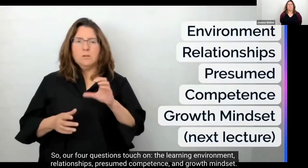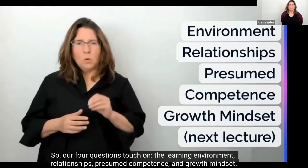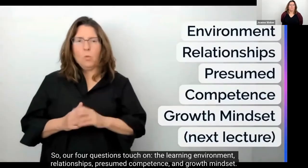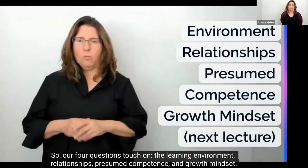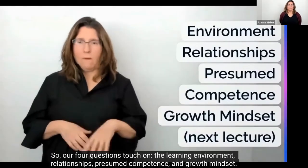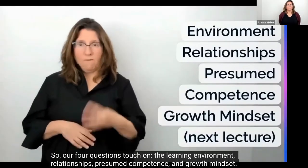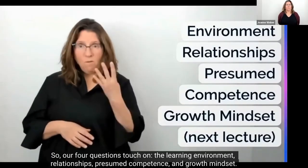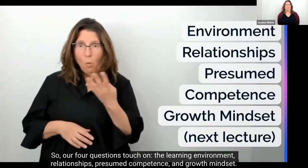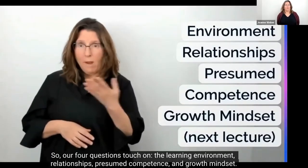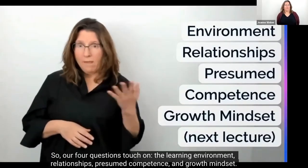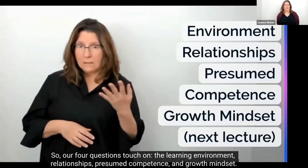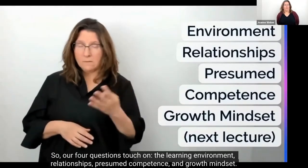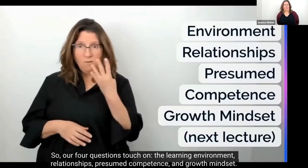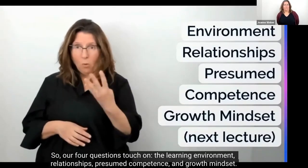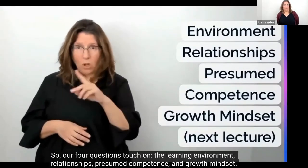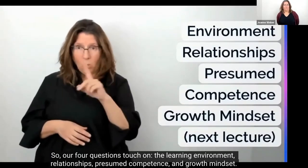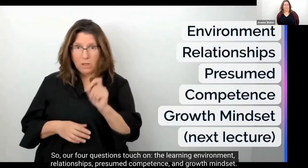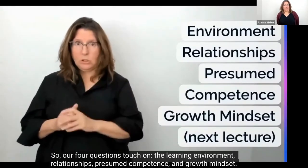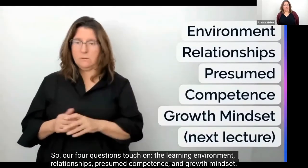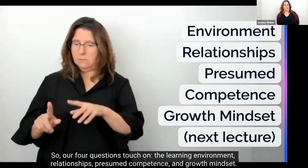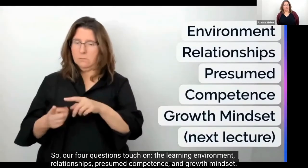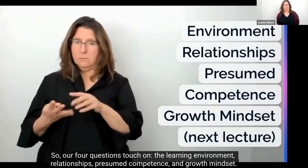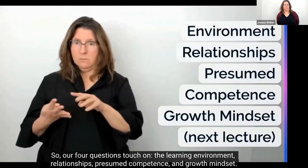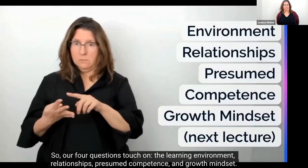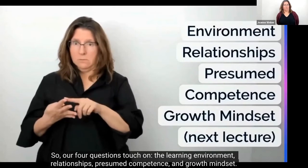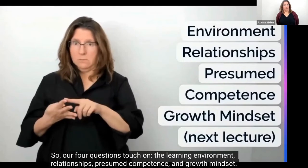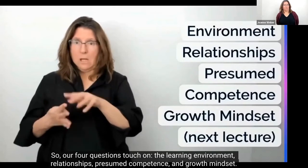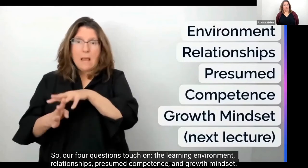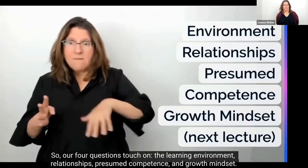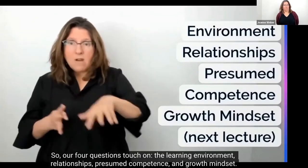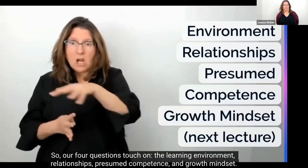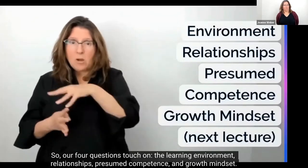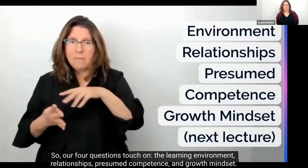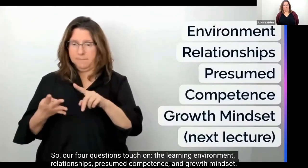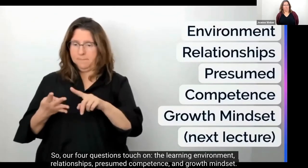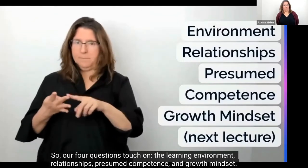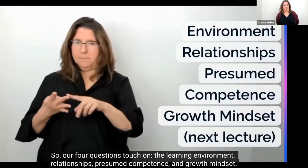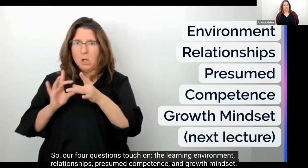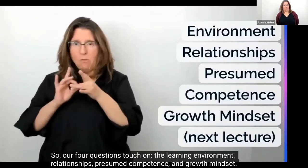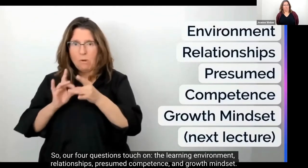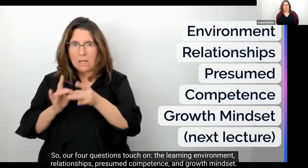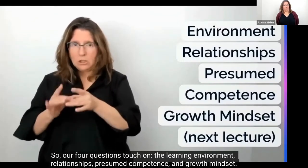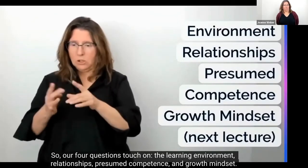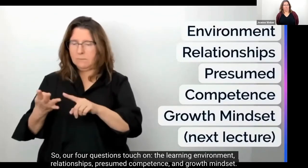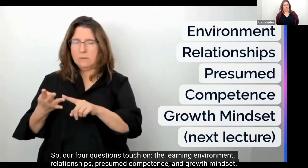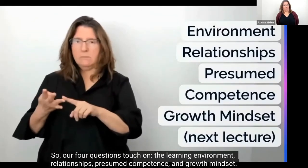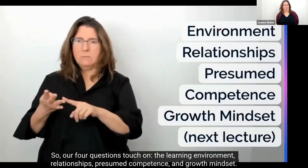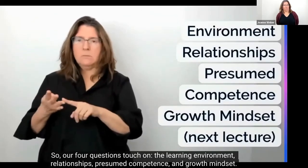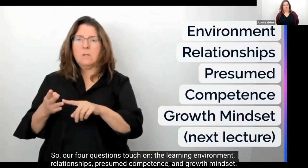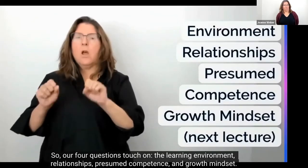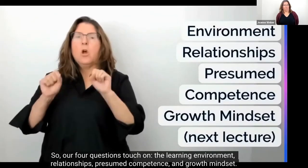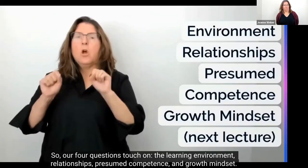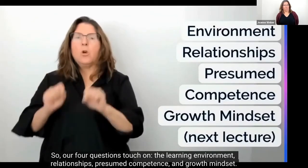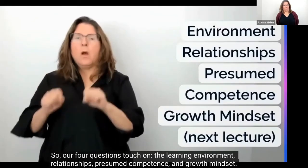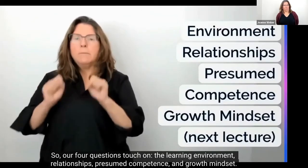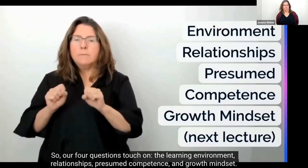So, our 4 questions touch on the learning environment, relationships,